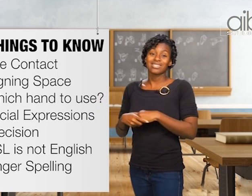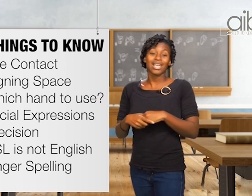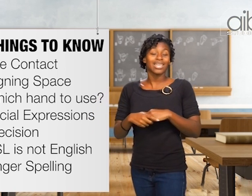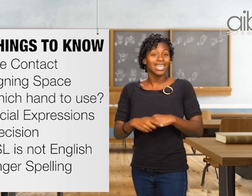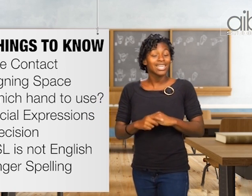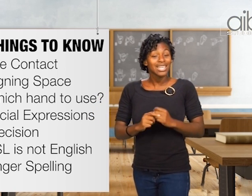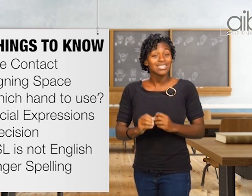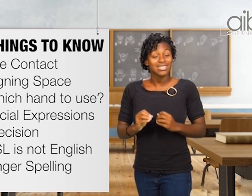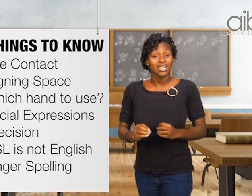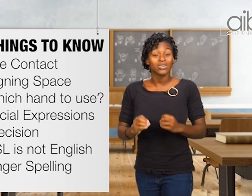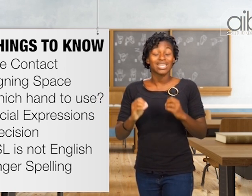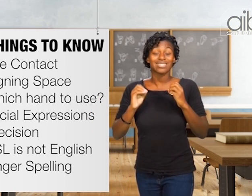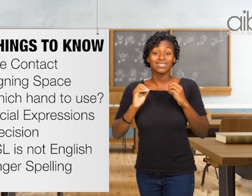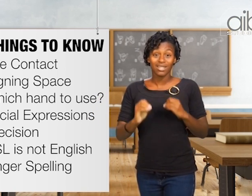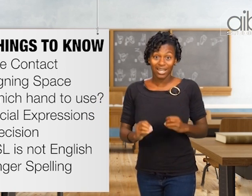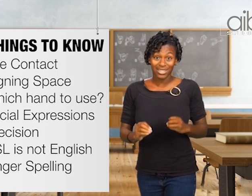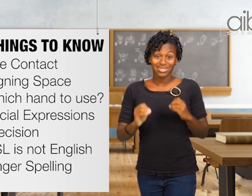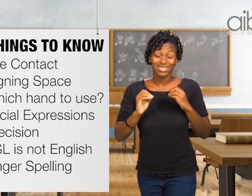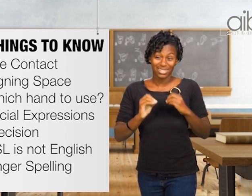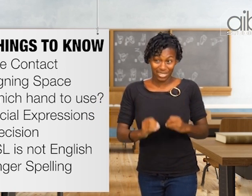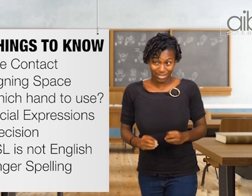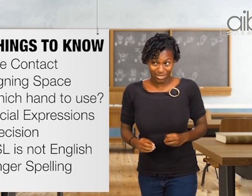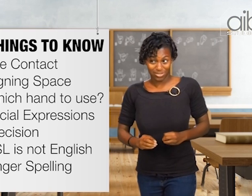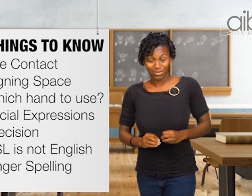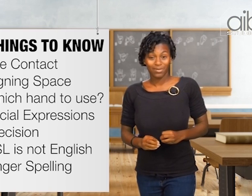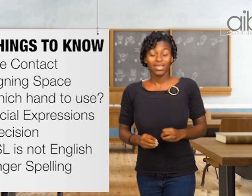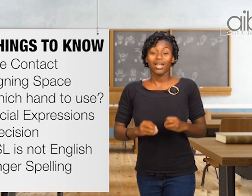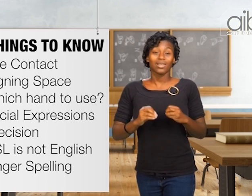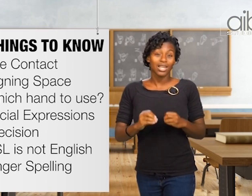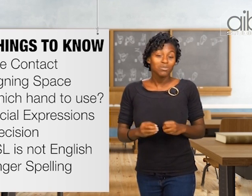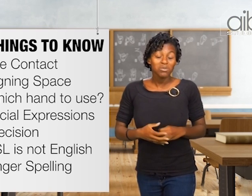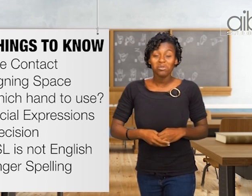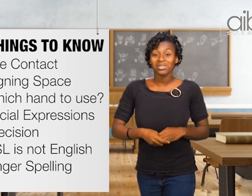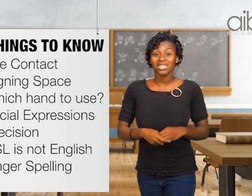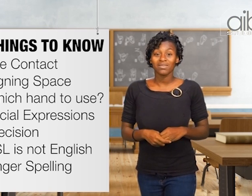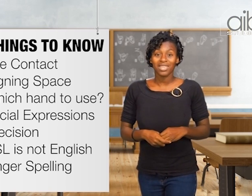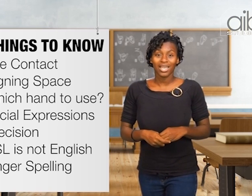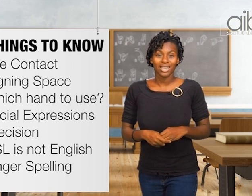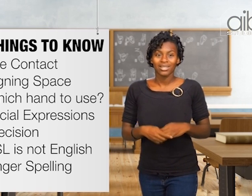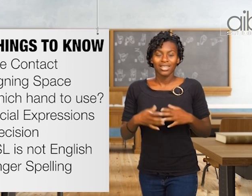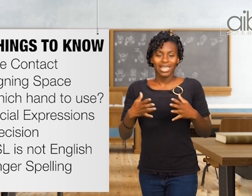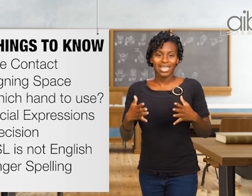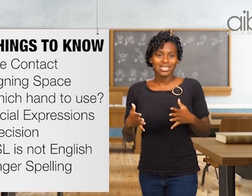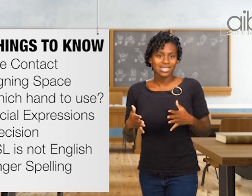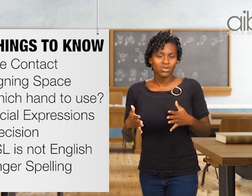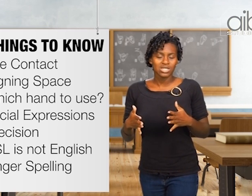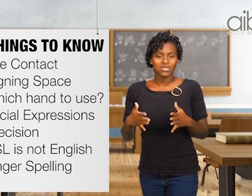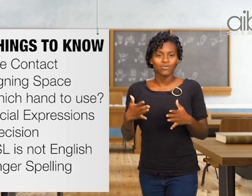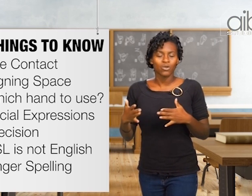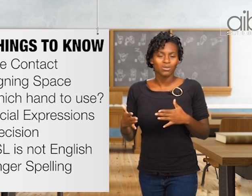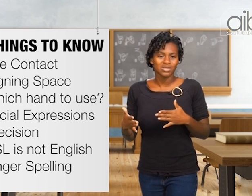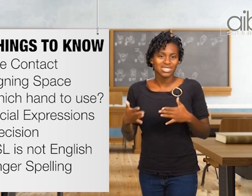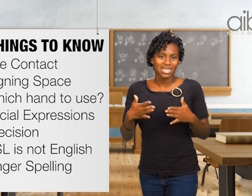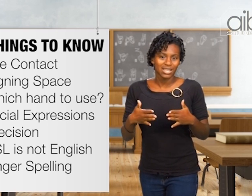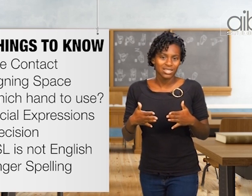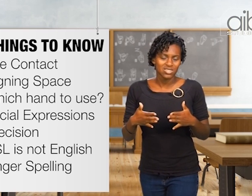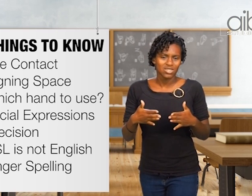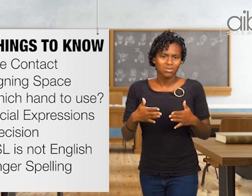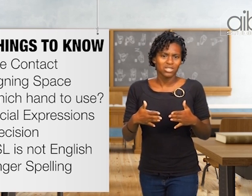that ASL is not English. A lot of people believe that ASL is just a form of just English, but you